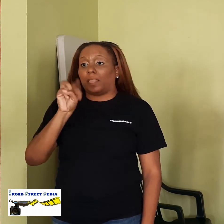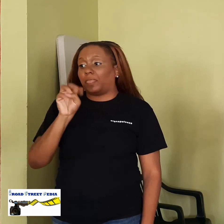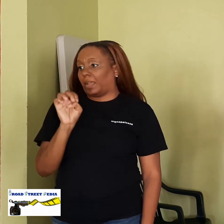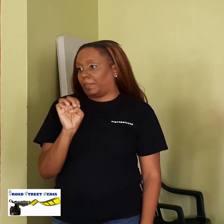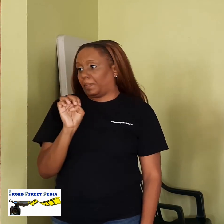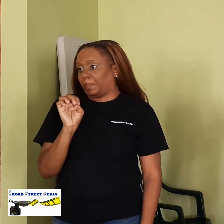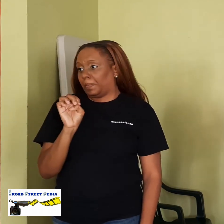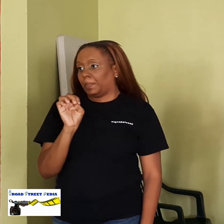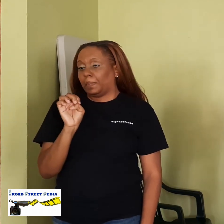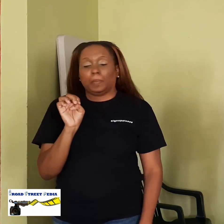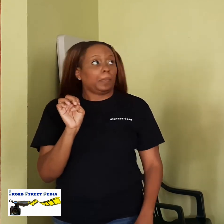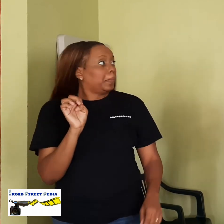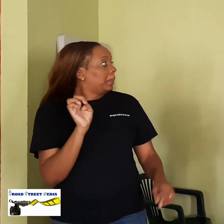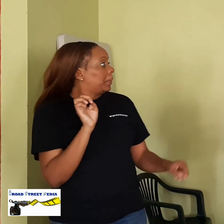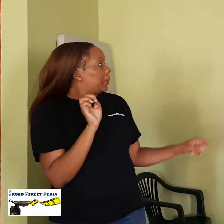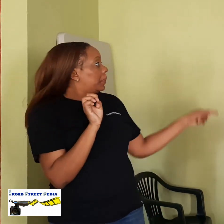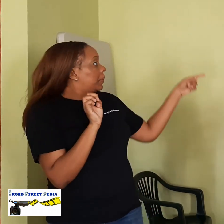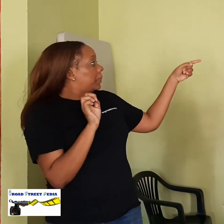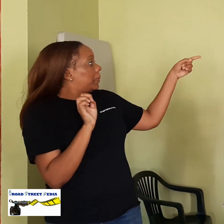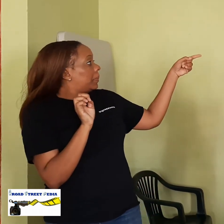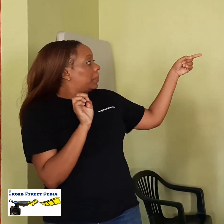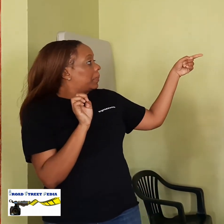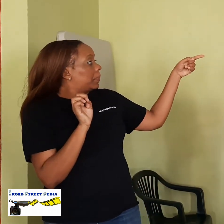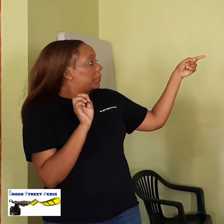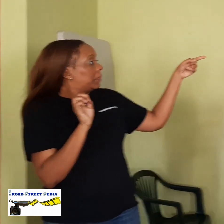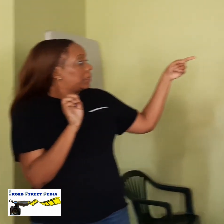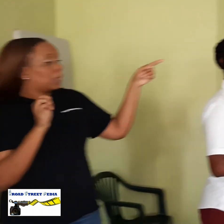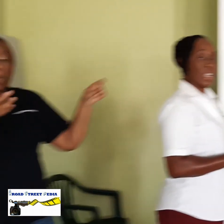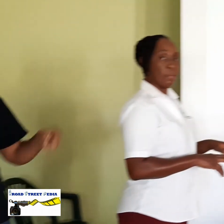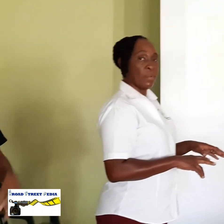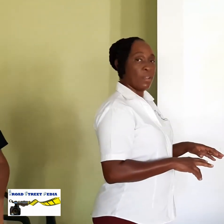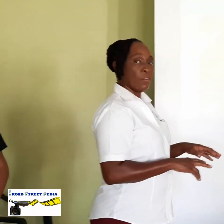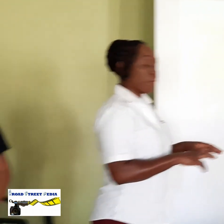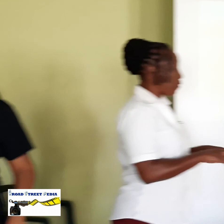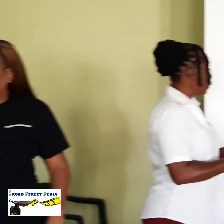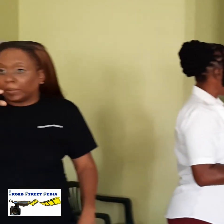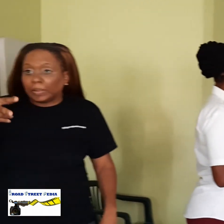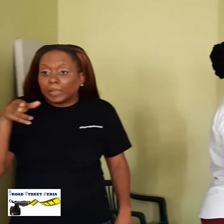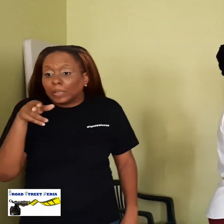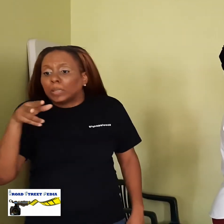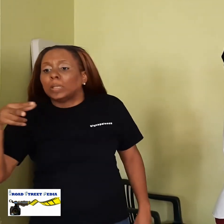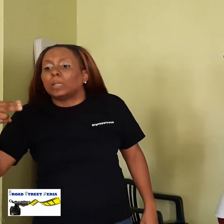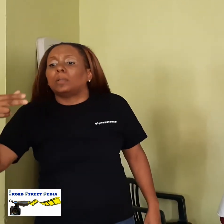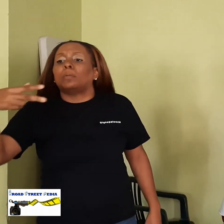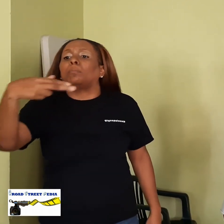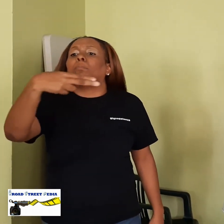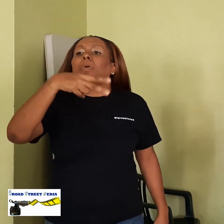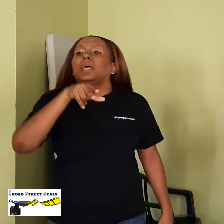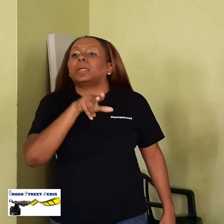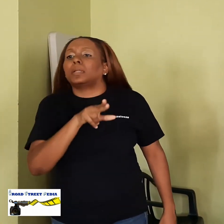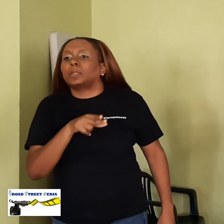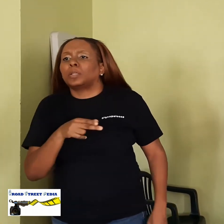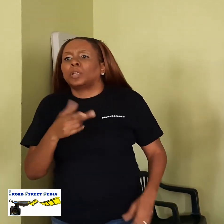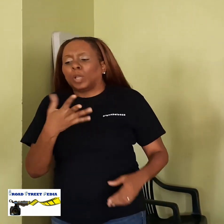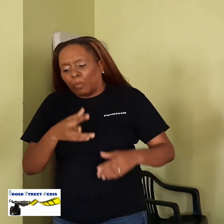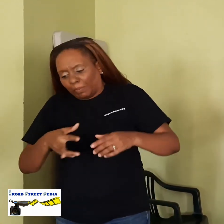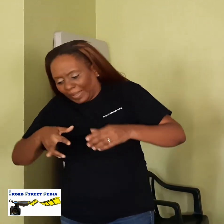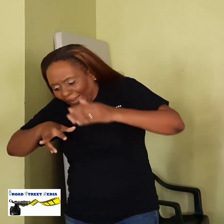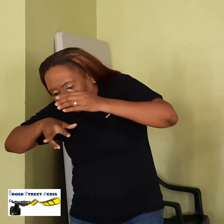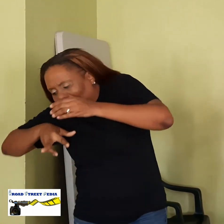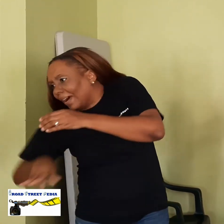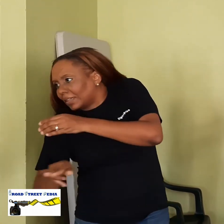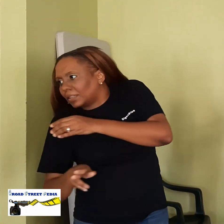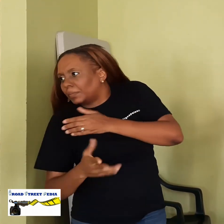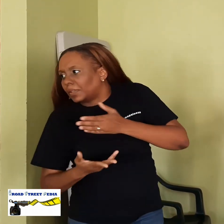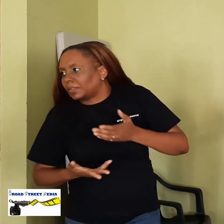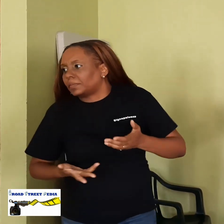so that you do not disrupt your thyme from the soil. So your tools